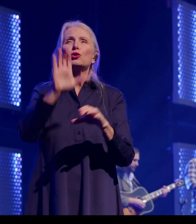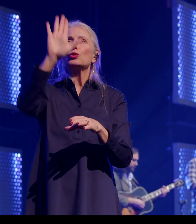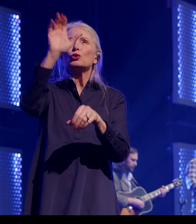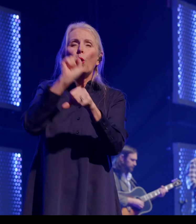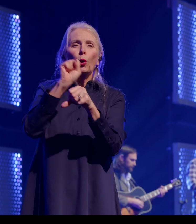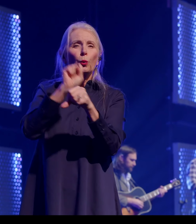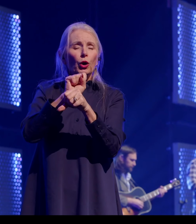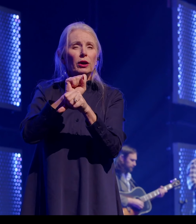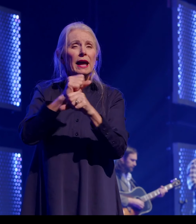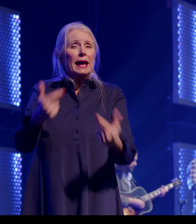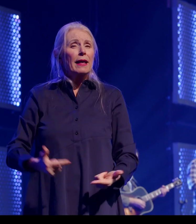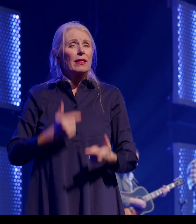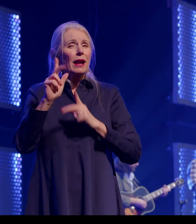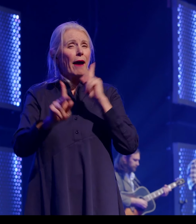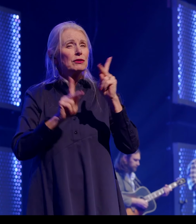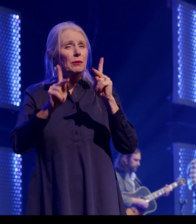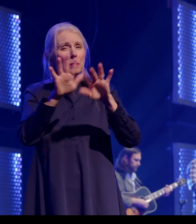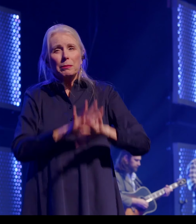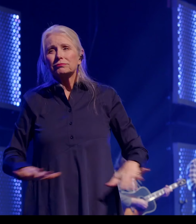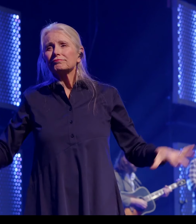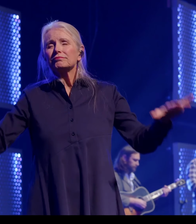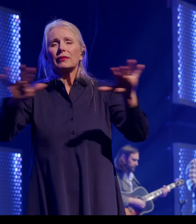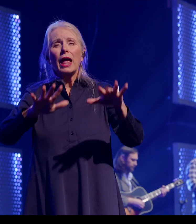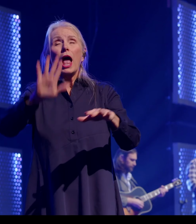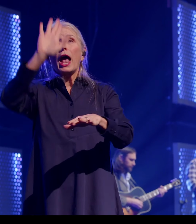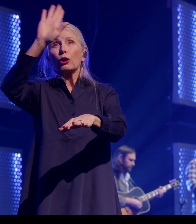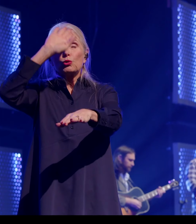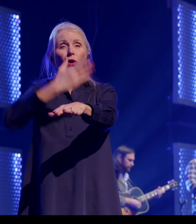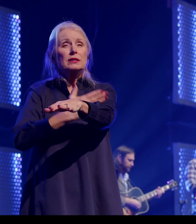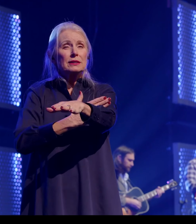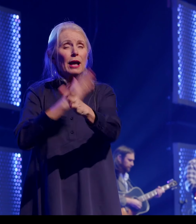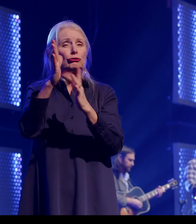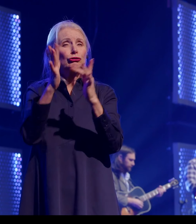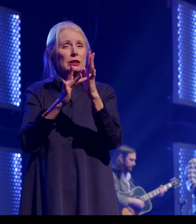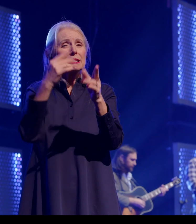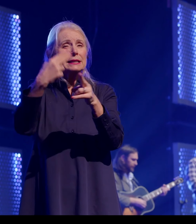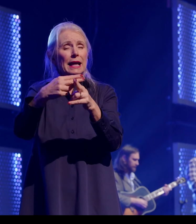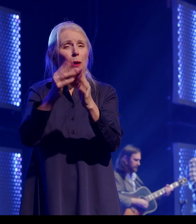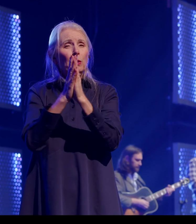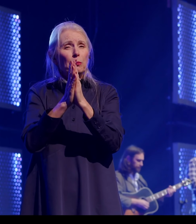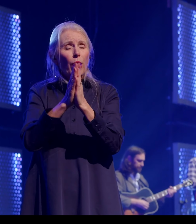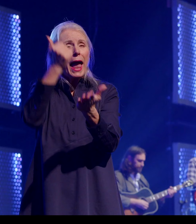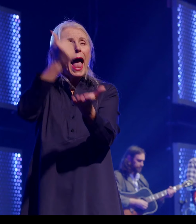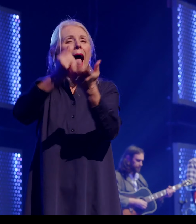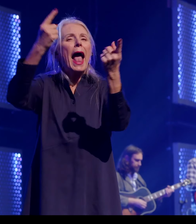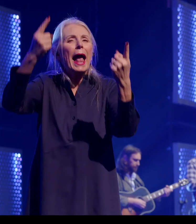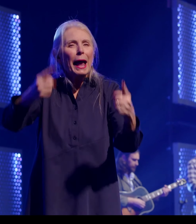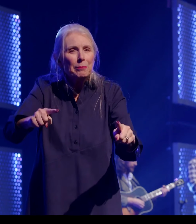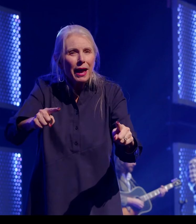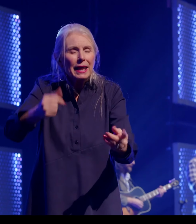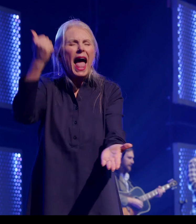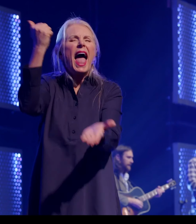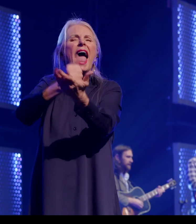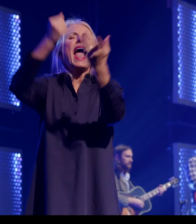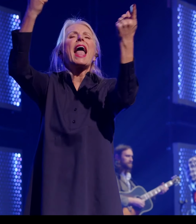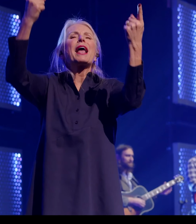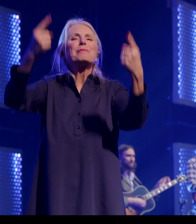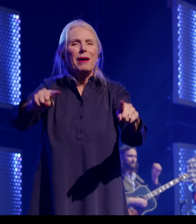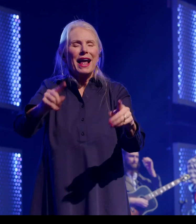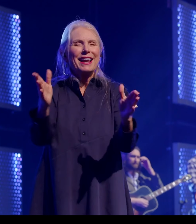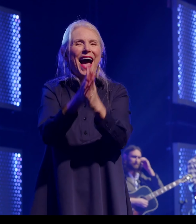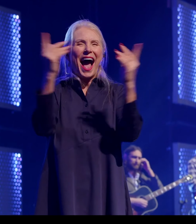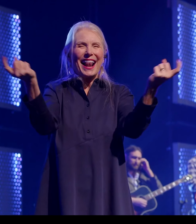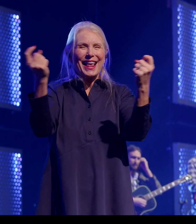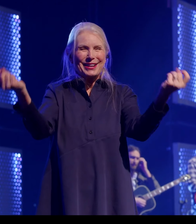hearts of your people. It's in your precious son, Jesus' name we pray. Let all God's people say amen. Say amen one more time.